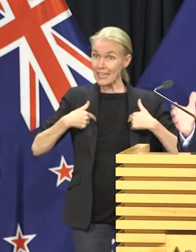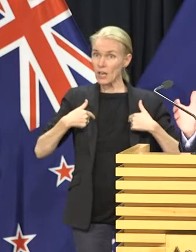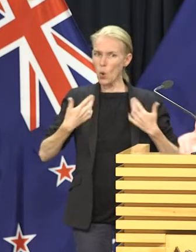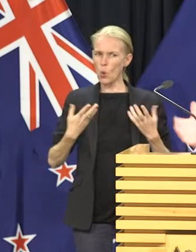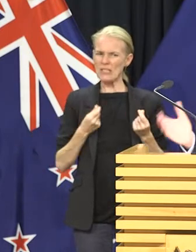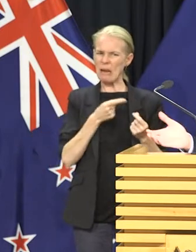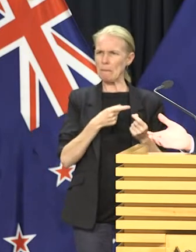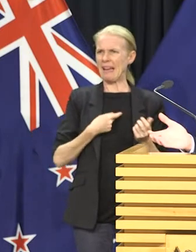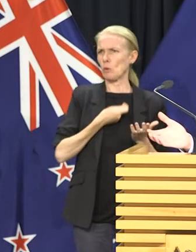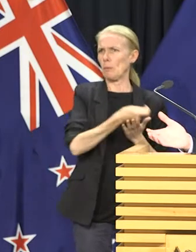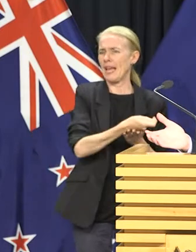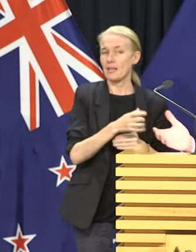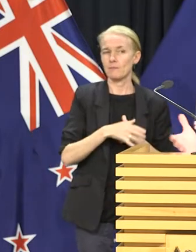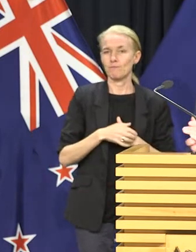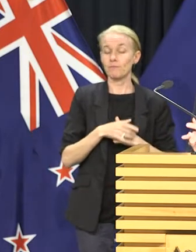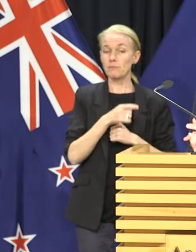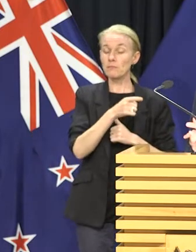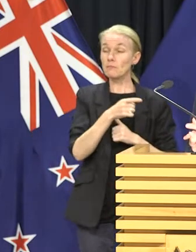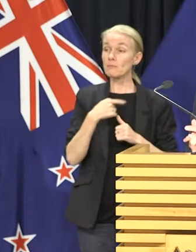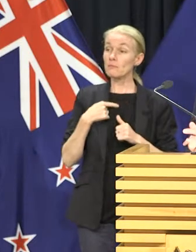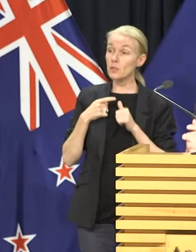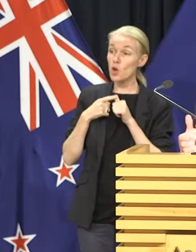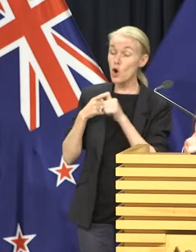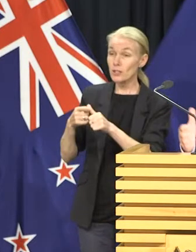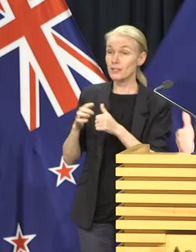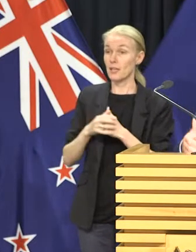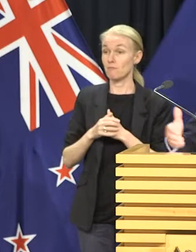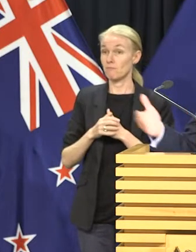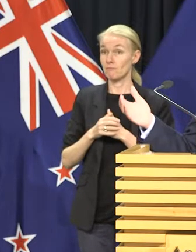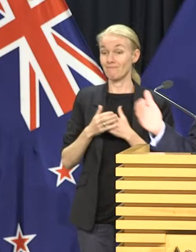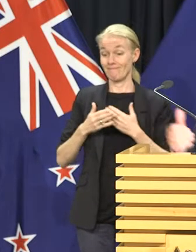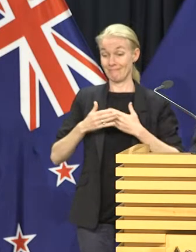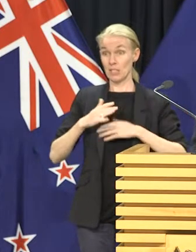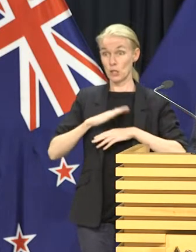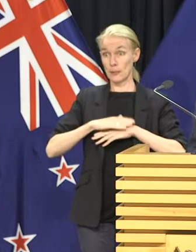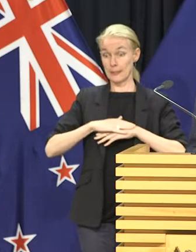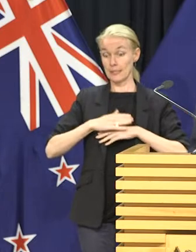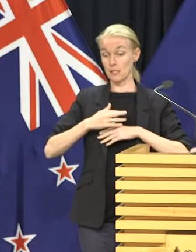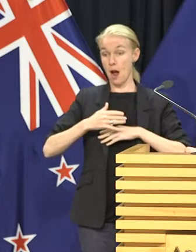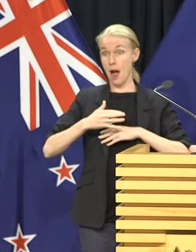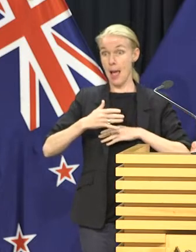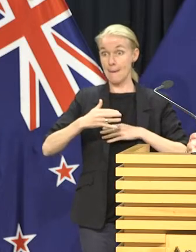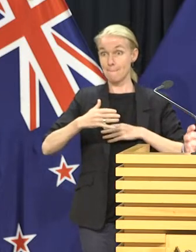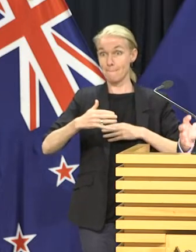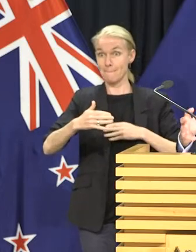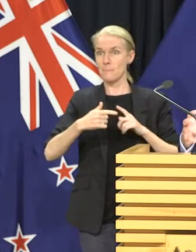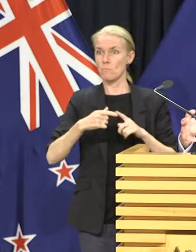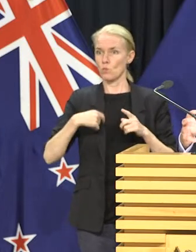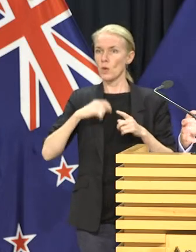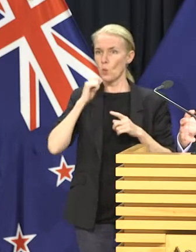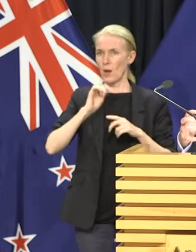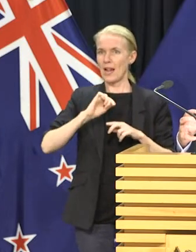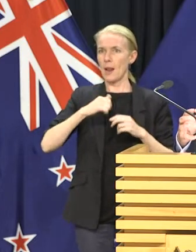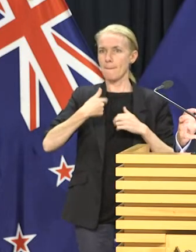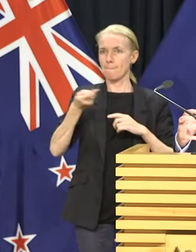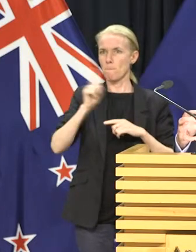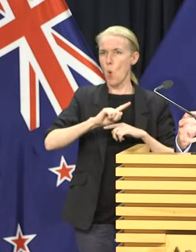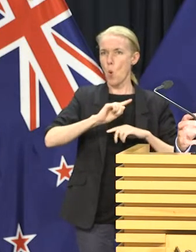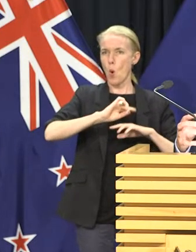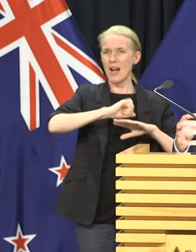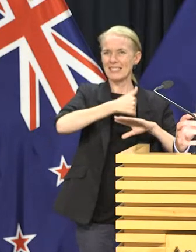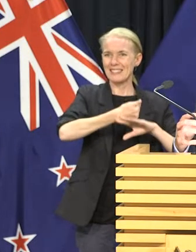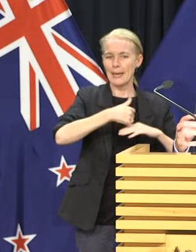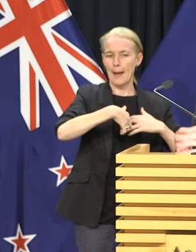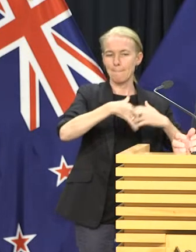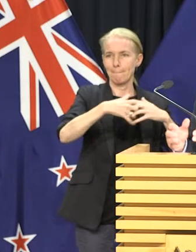the number of types of vaccination centre will increase as we roll out into bigger groups. So at the moment there are some